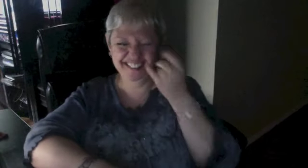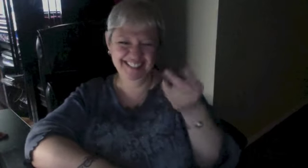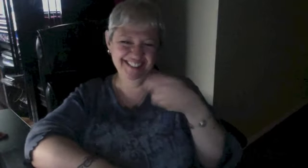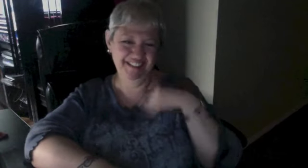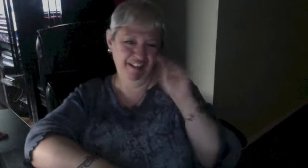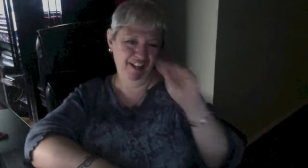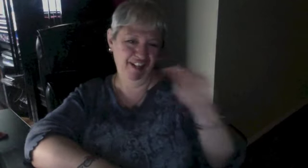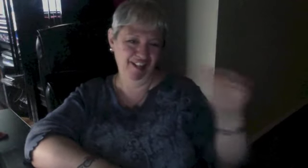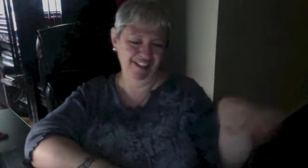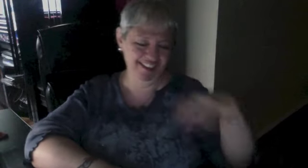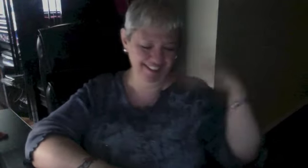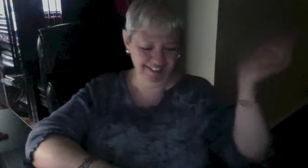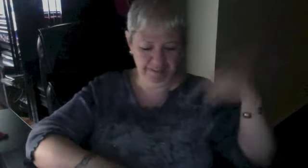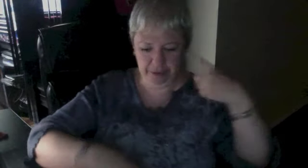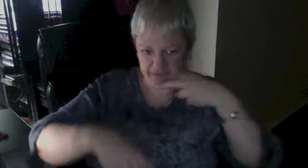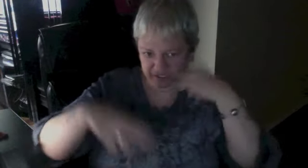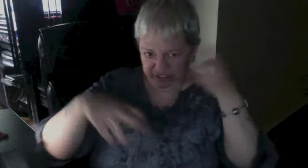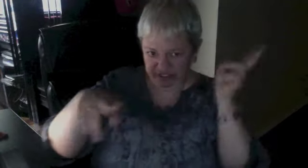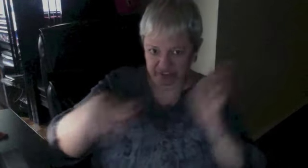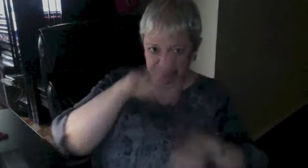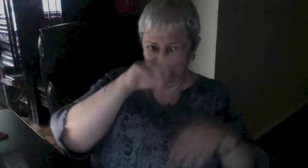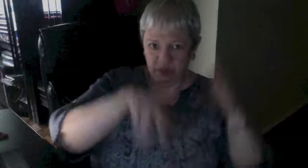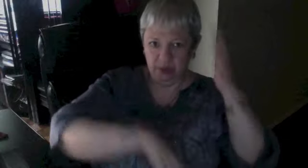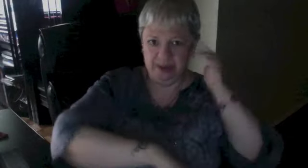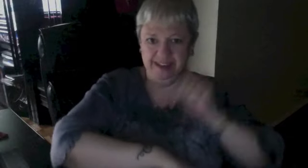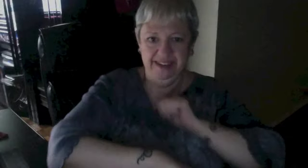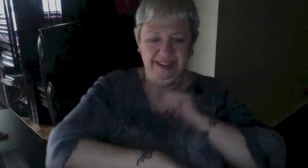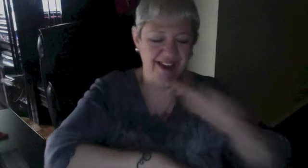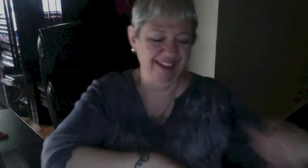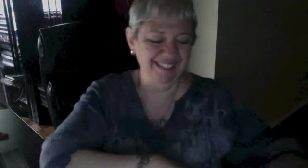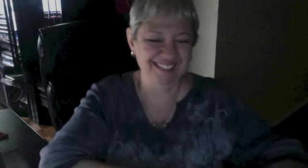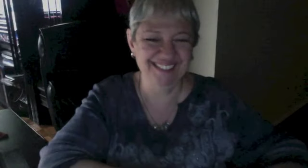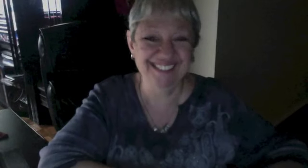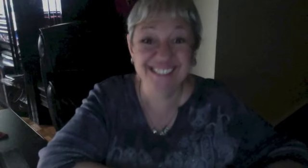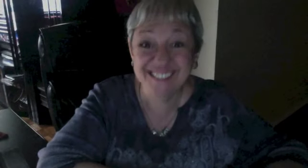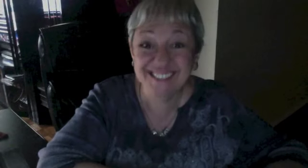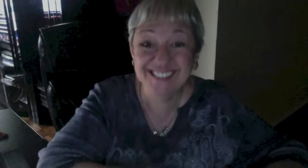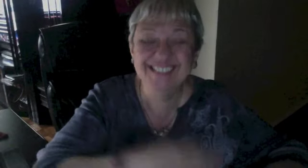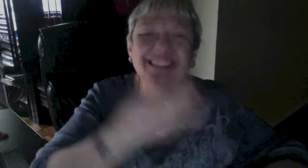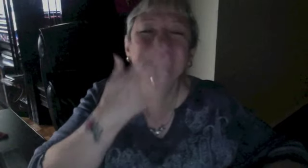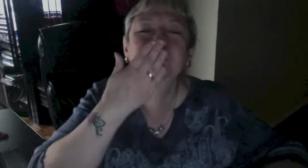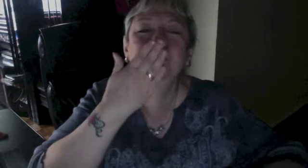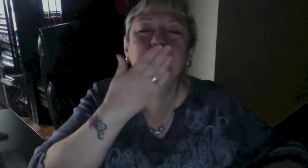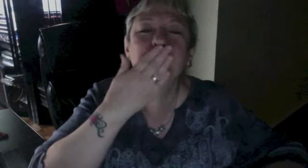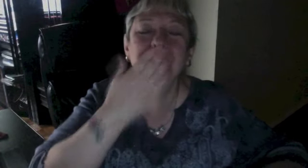64 of his 76 games played. How about the plus minus? I mean, when he's on the floor, can he